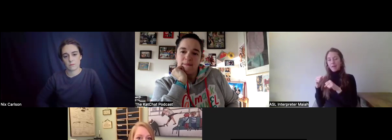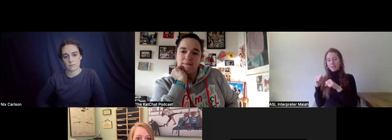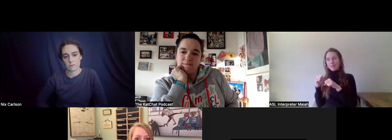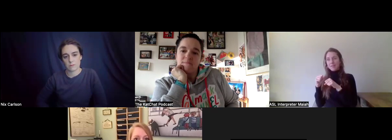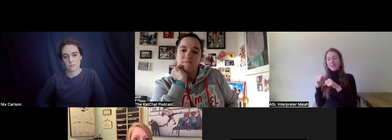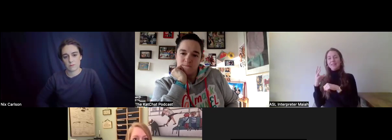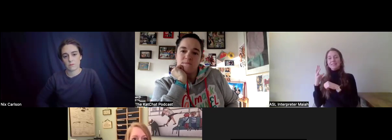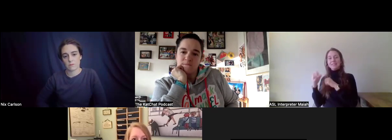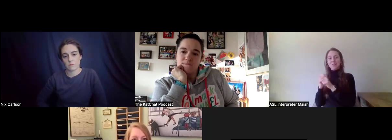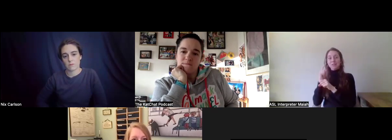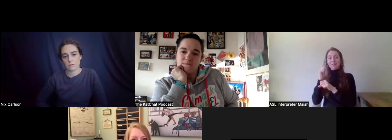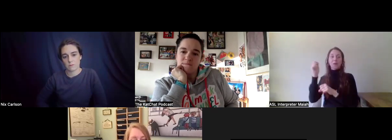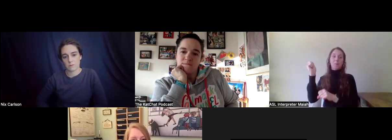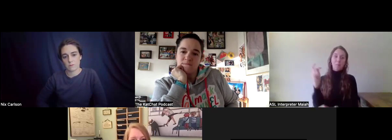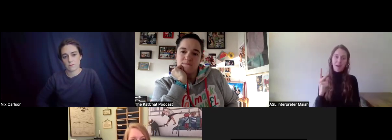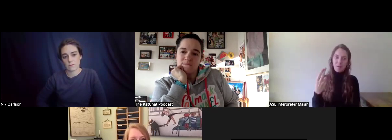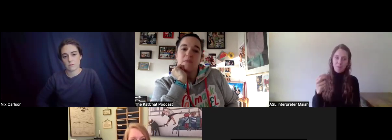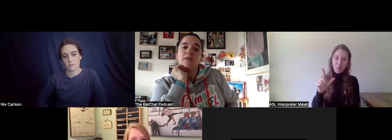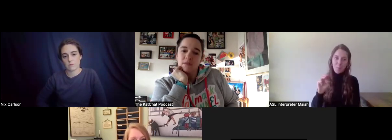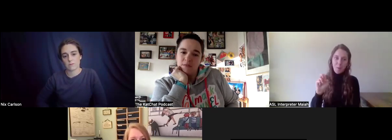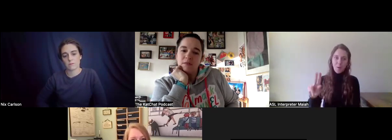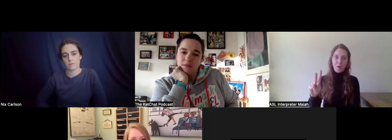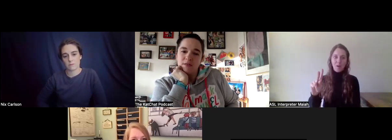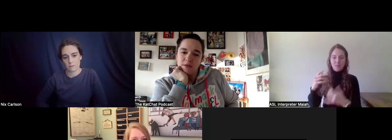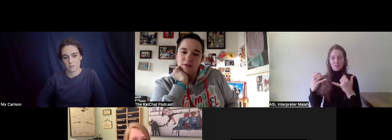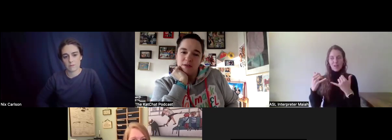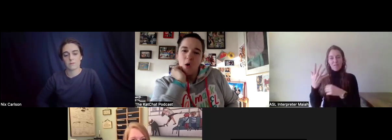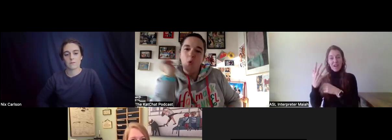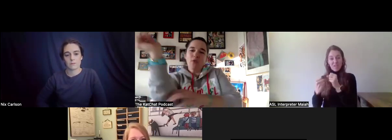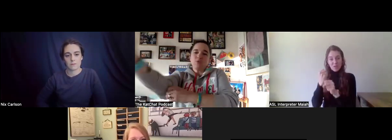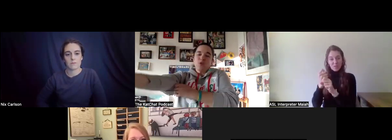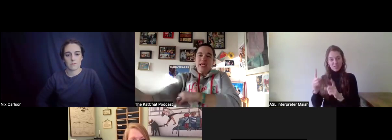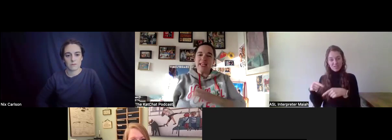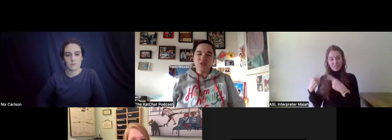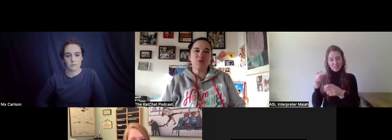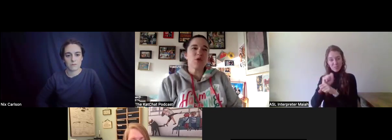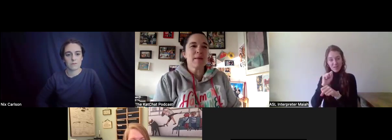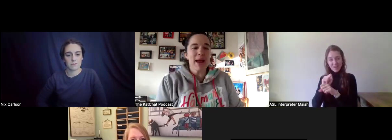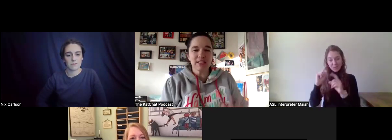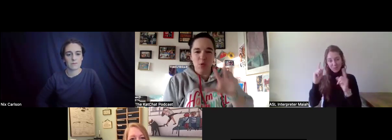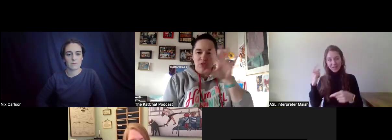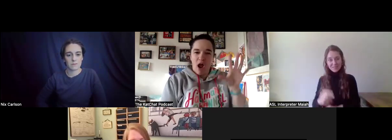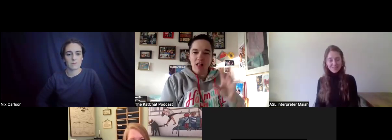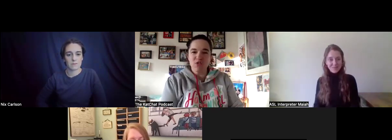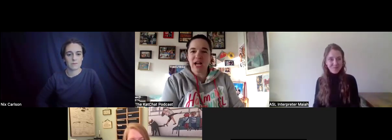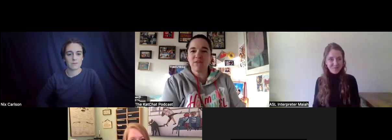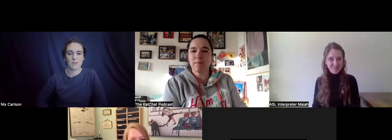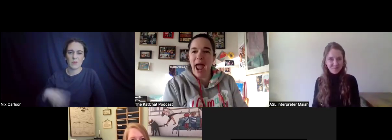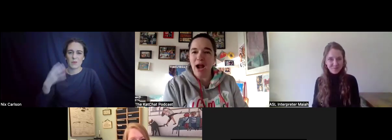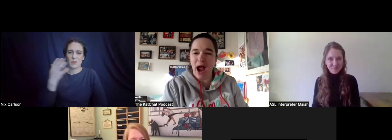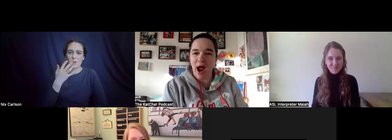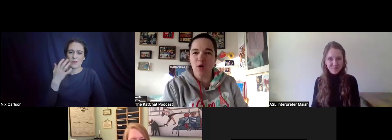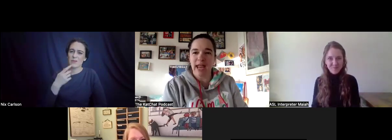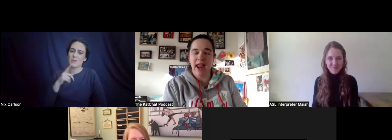and I've been back there for 5 years. So it's crazy. Wow, that's really amazing with your